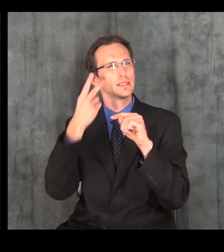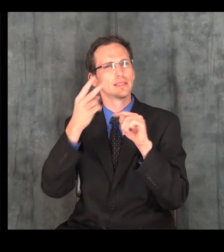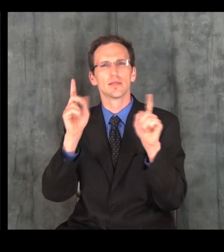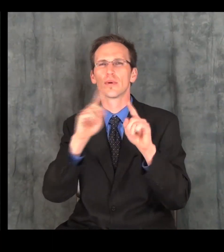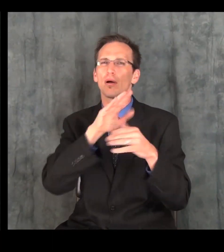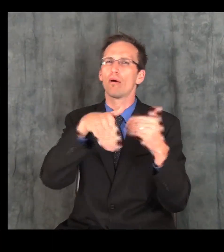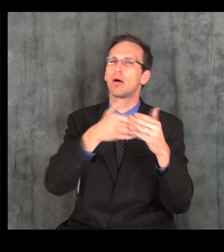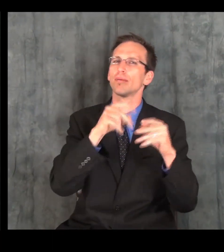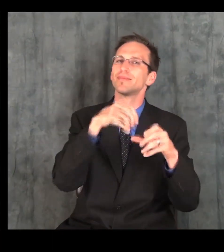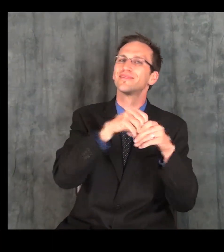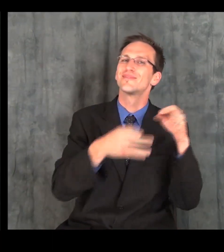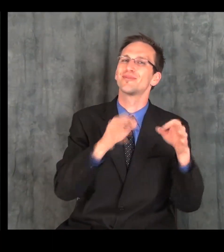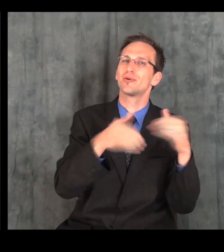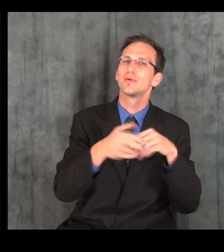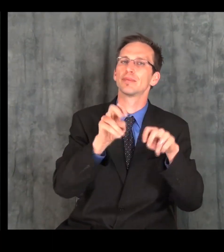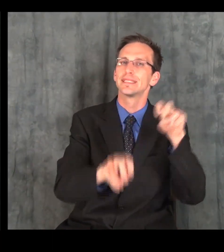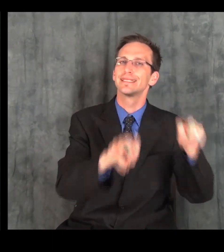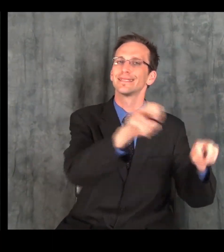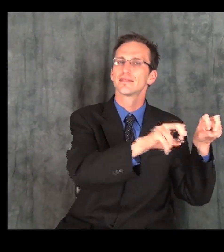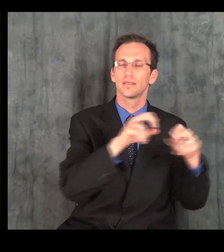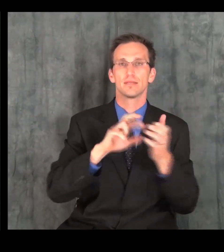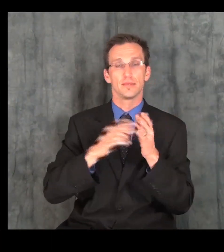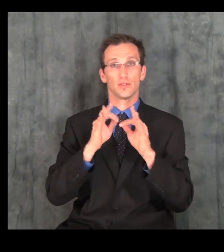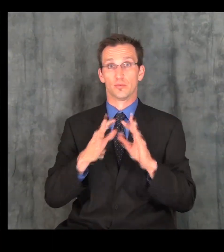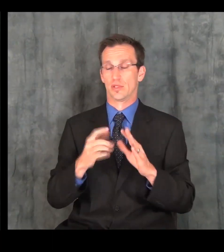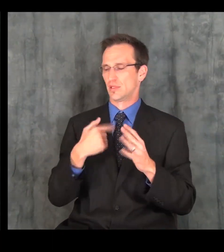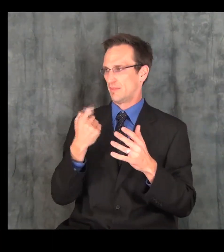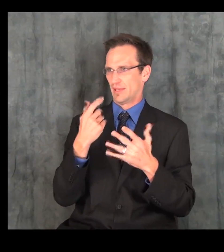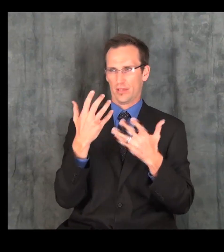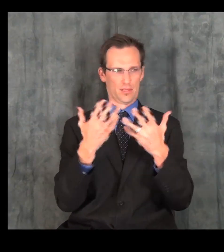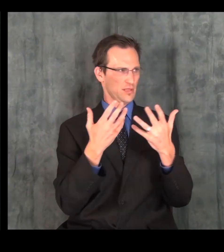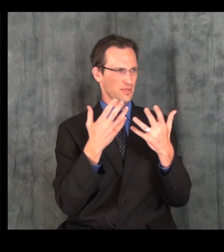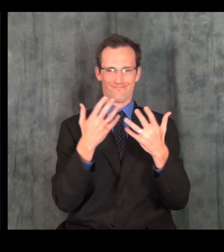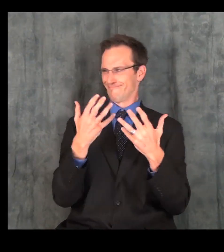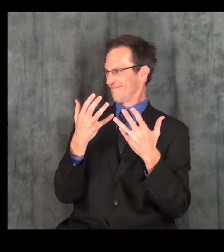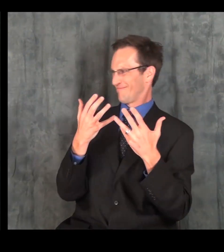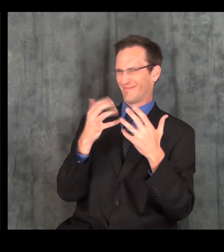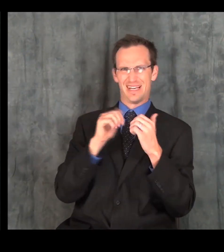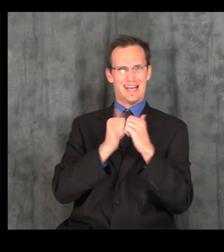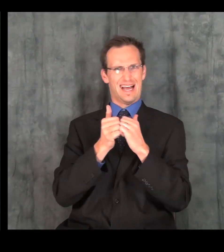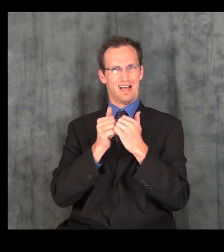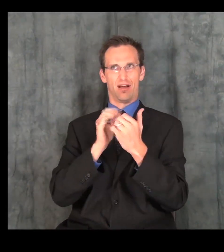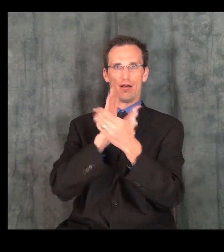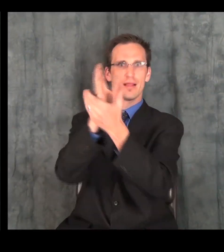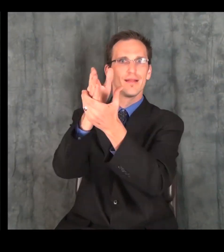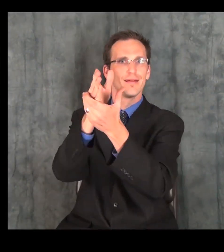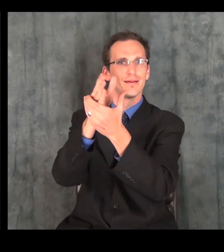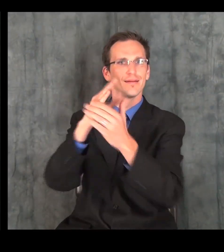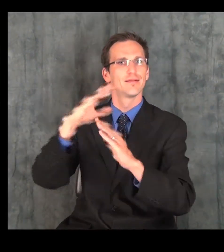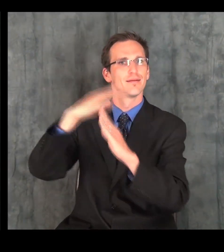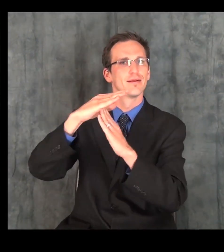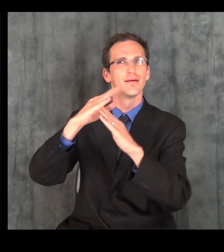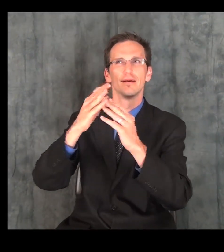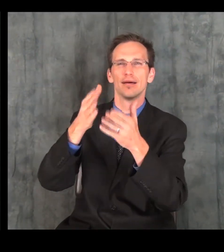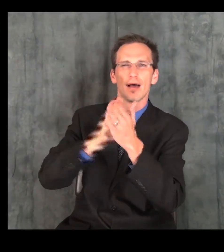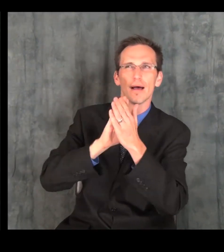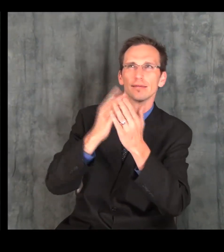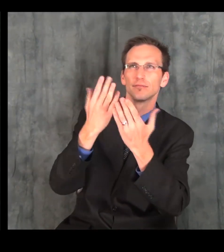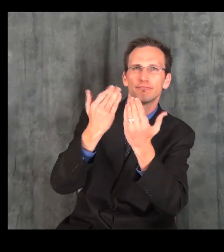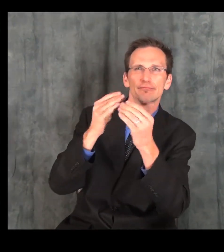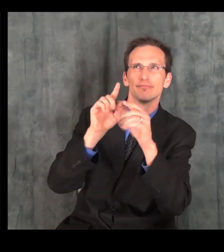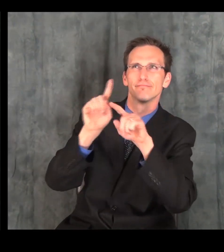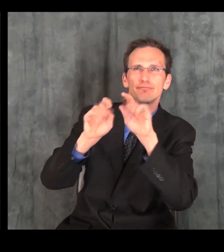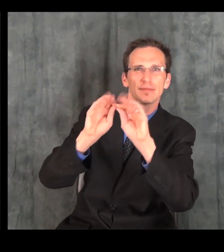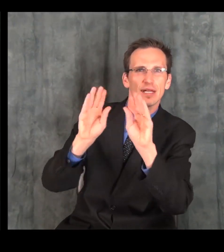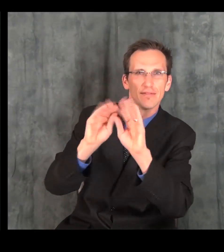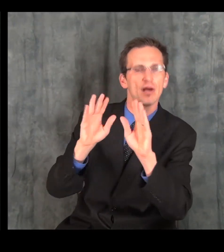clearly, and you could see that there was a sort of hesitation and uncertainty about how to do it, but they would still ask for clarification and be very polite